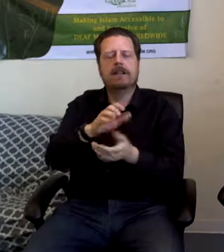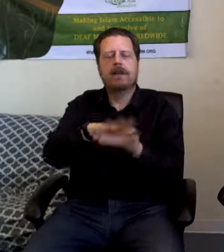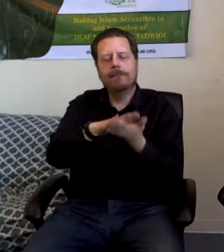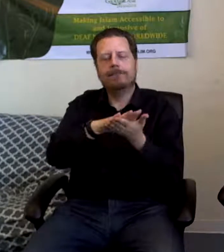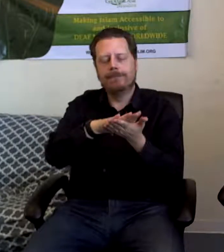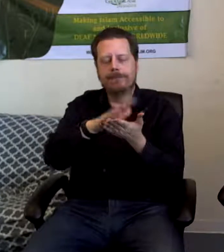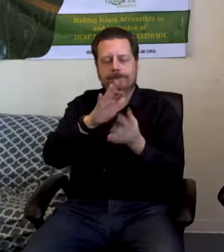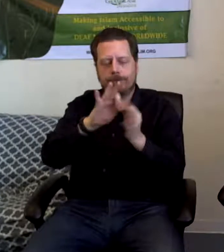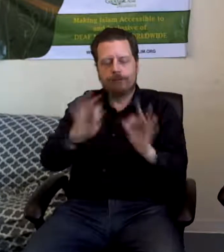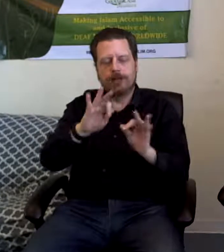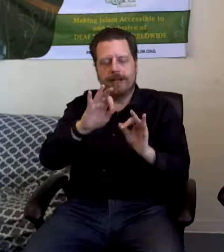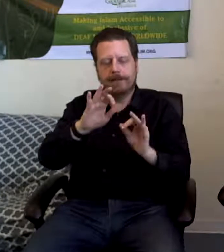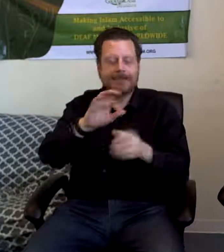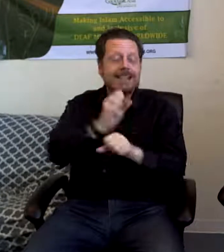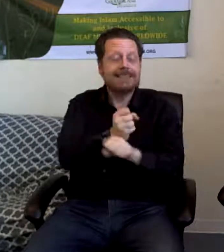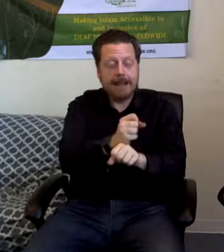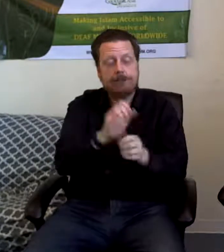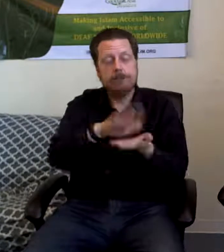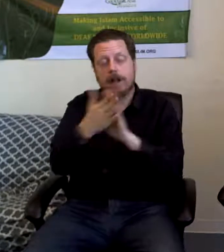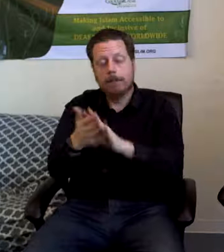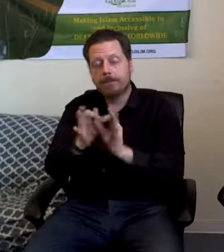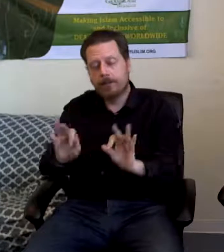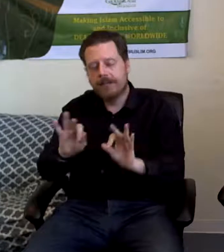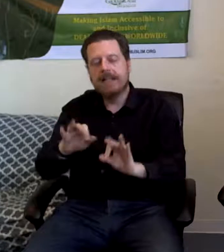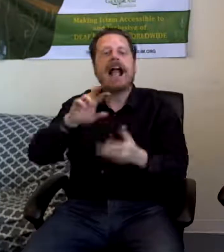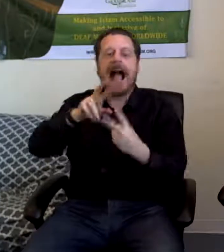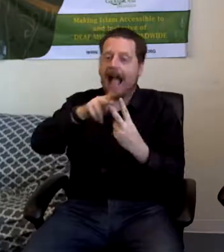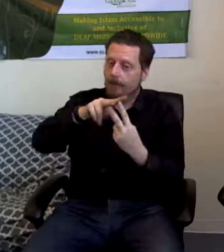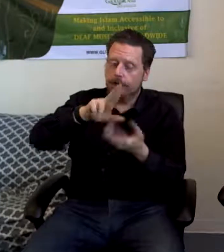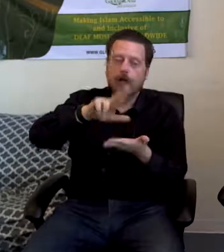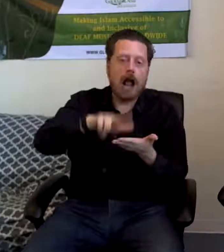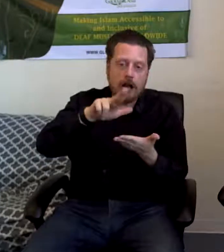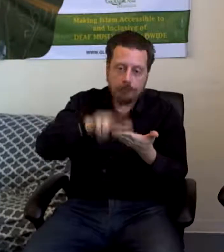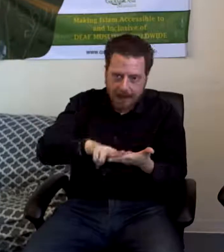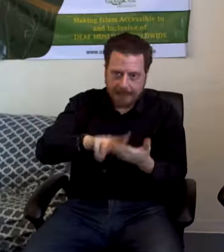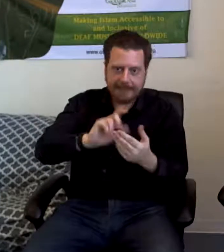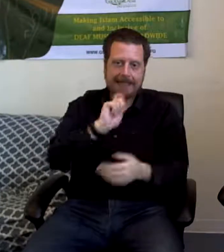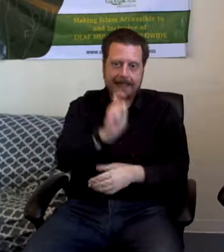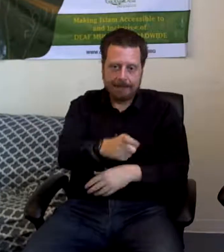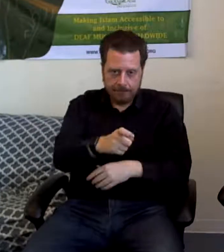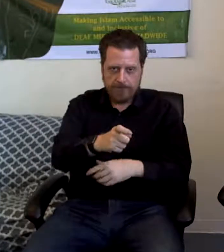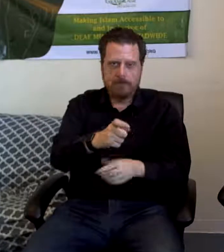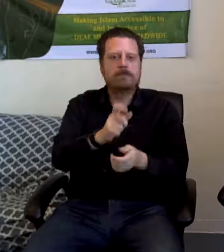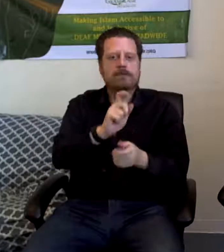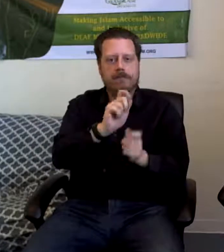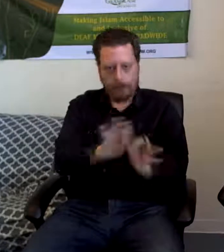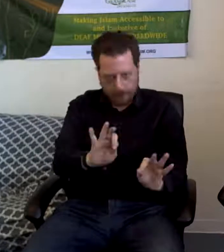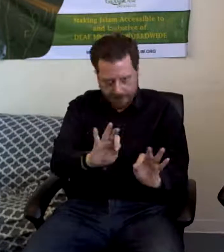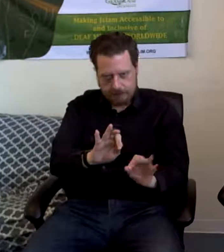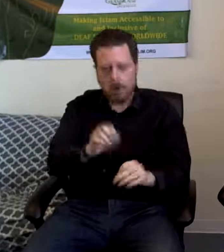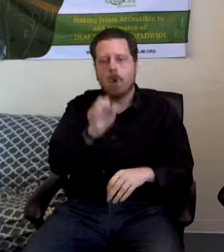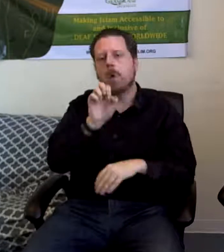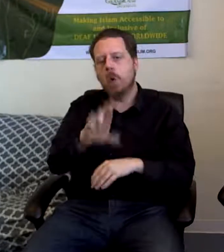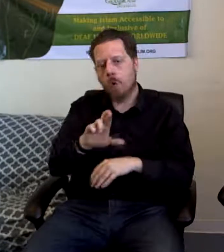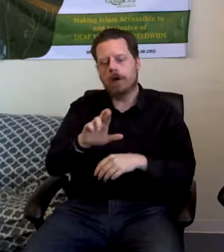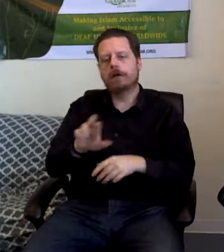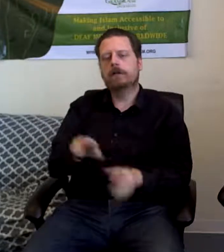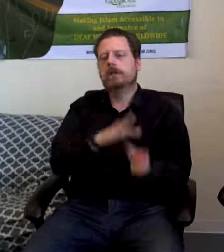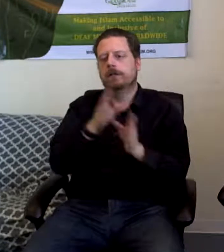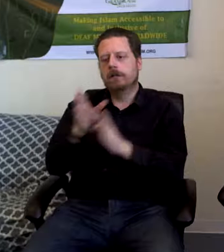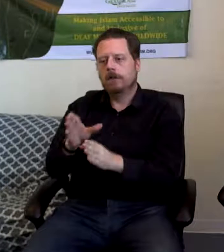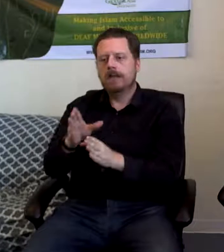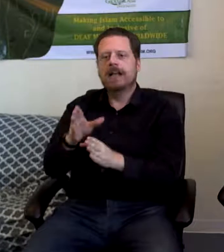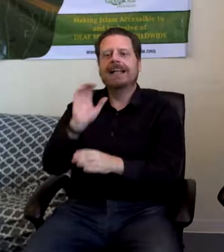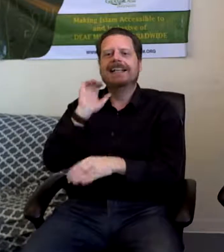is the fact that you either contract them out of slavery or that you set